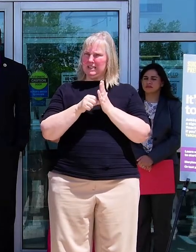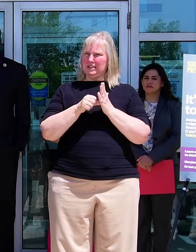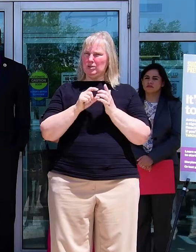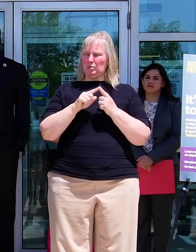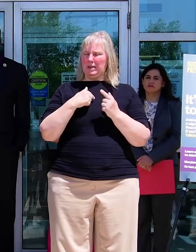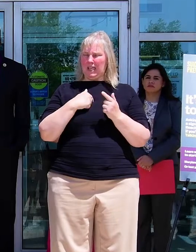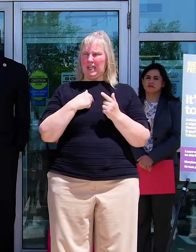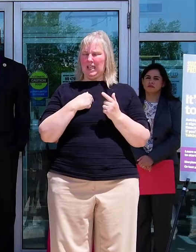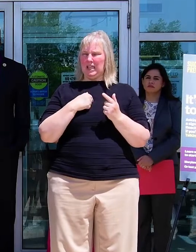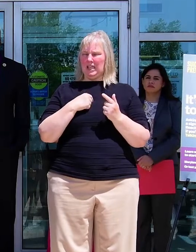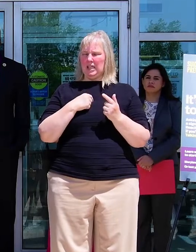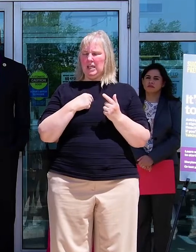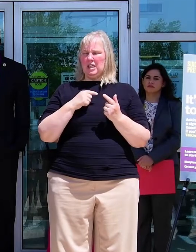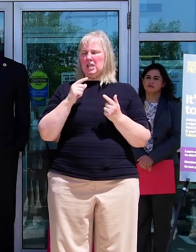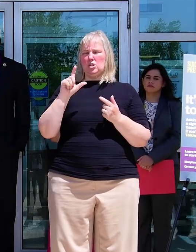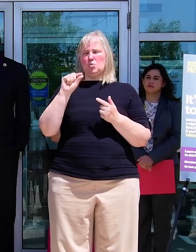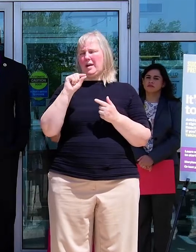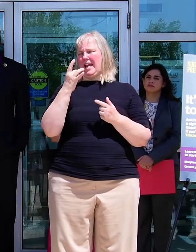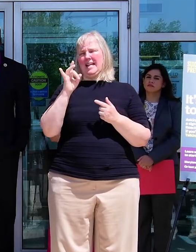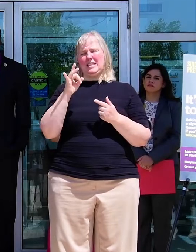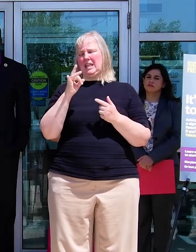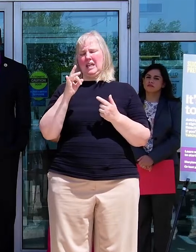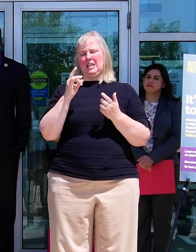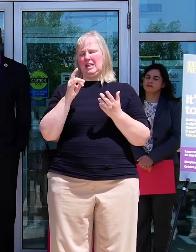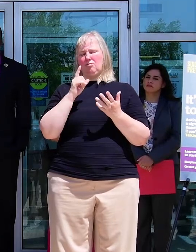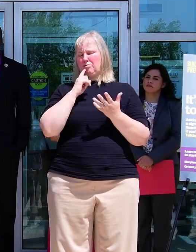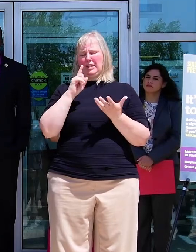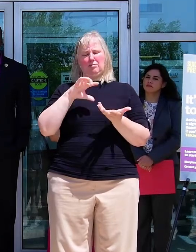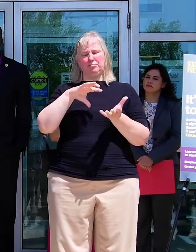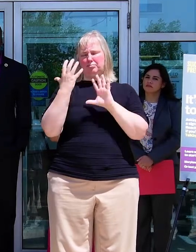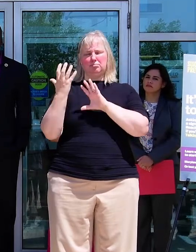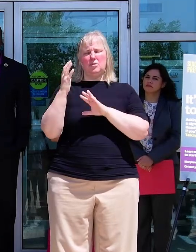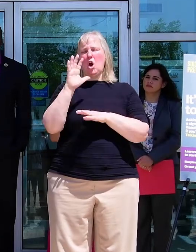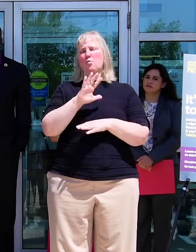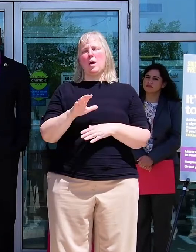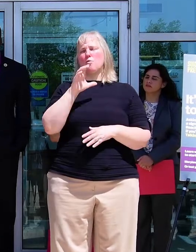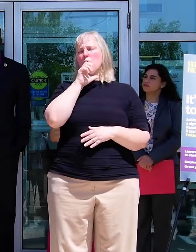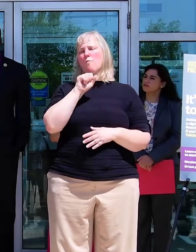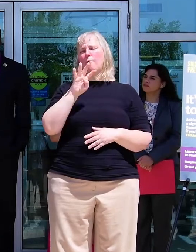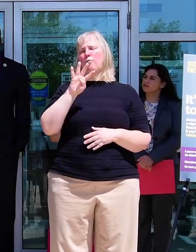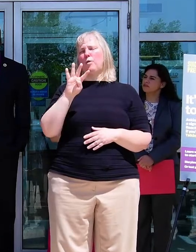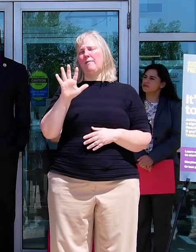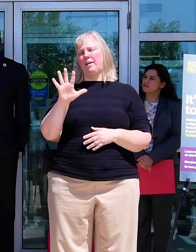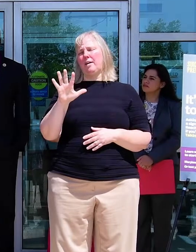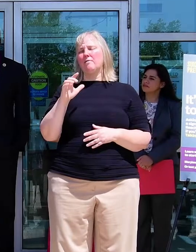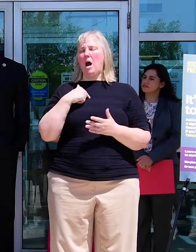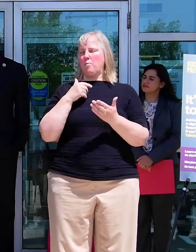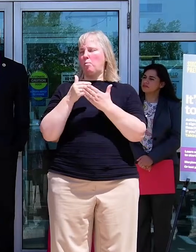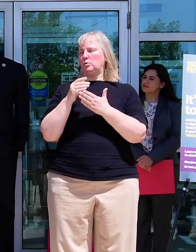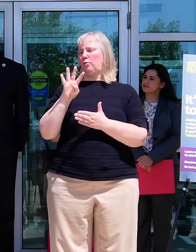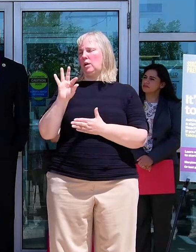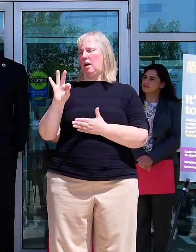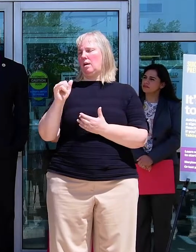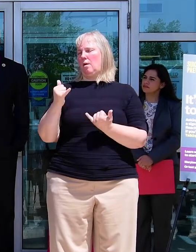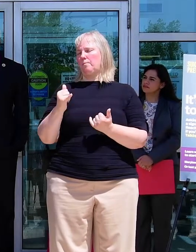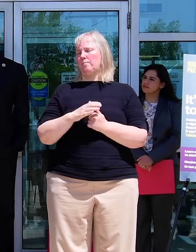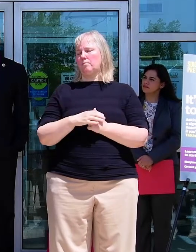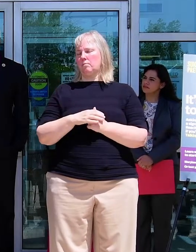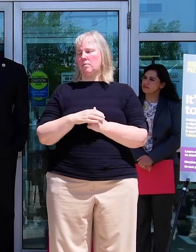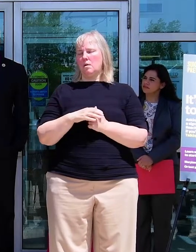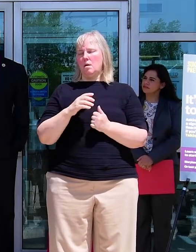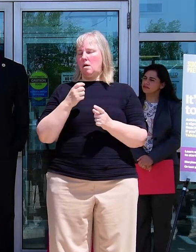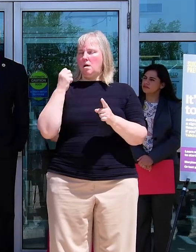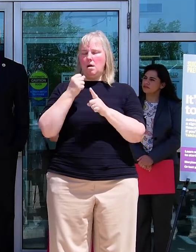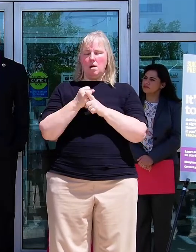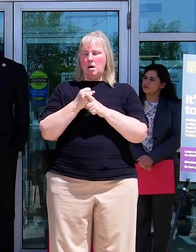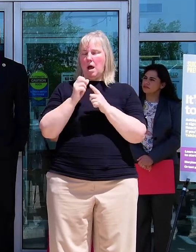absolutely came off the bus in 2018, around my 45th birthday. I'm closing in on 49 now. Panic